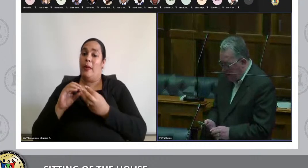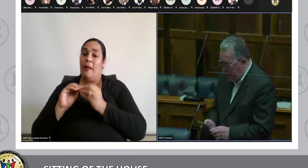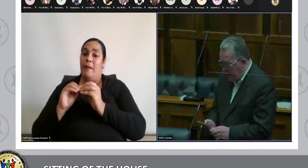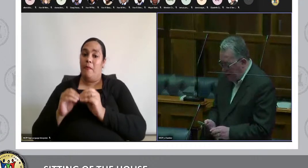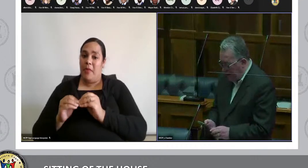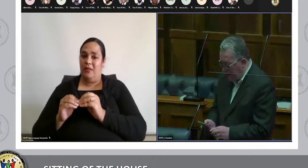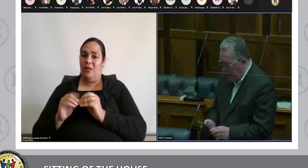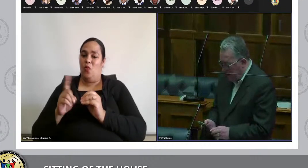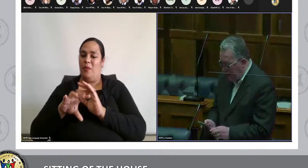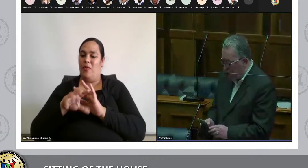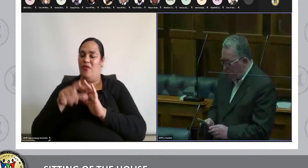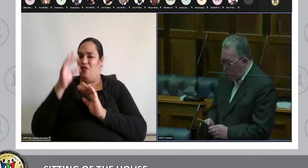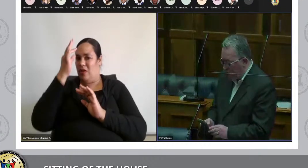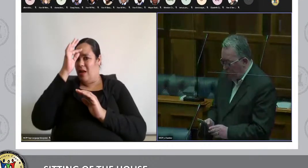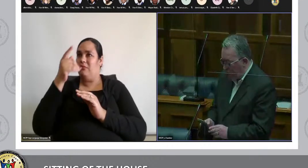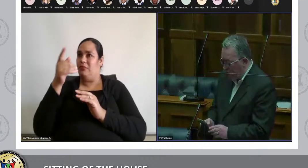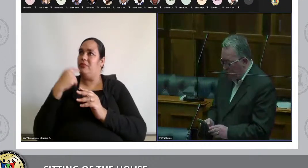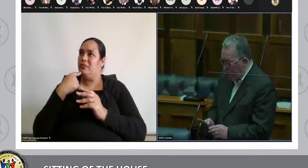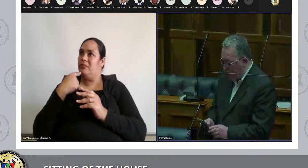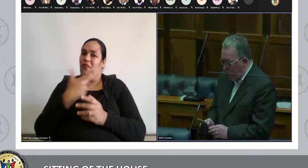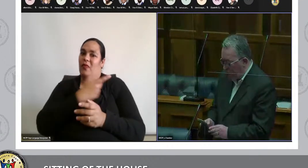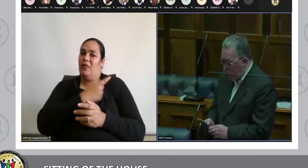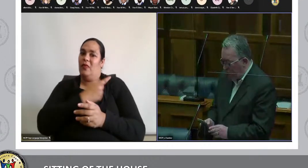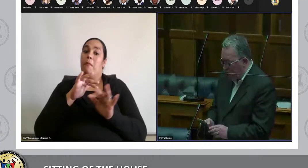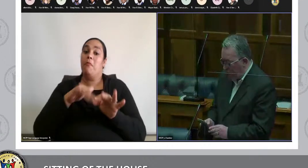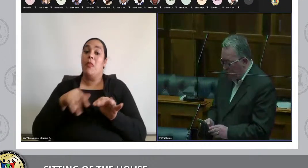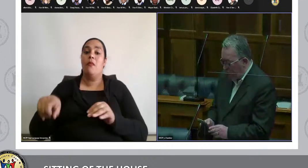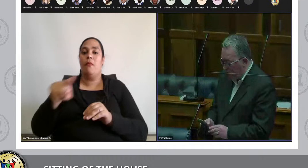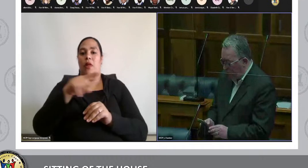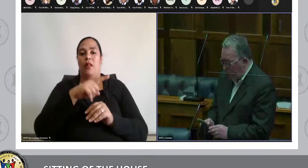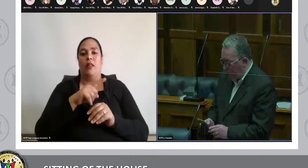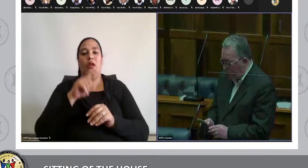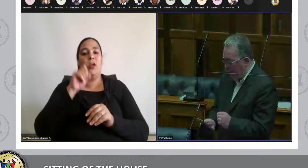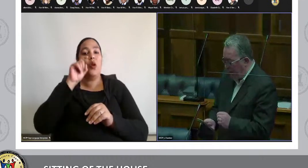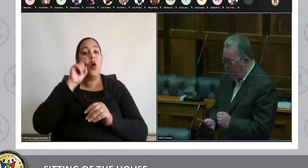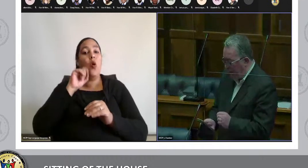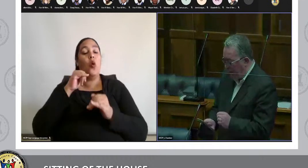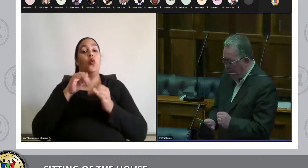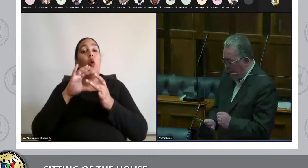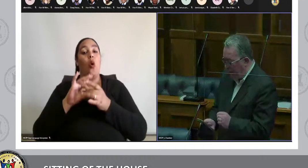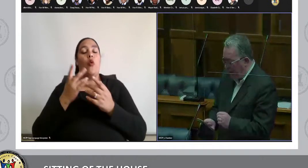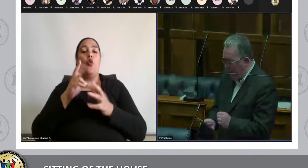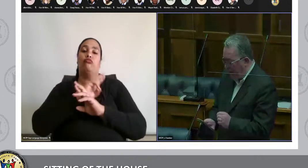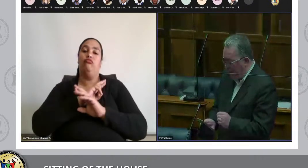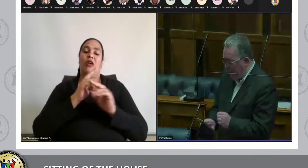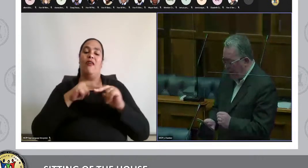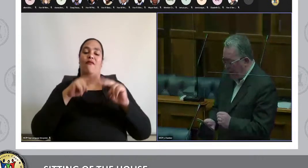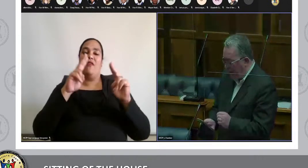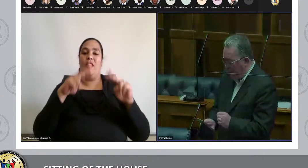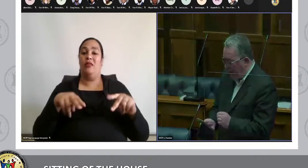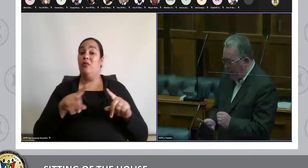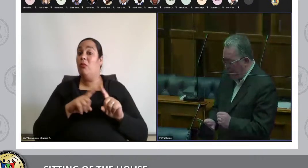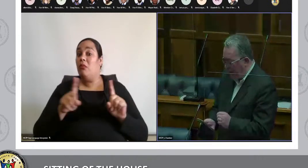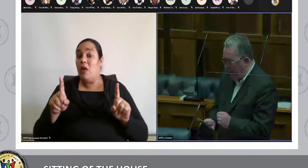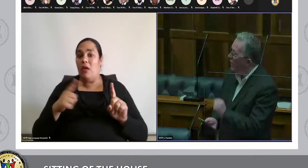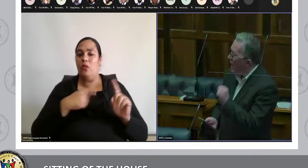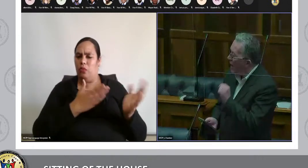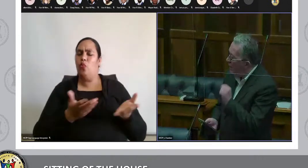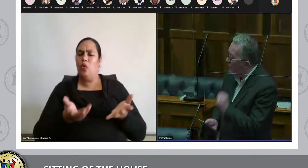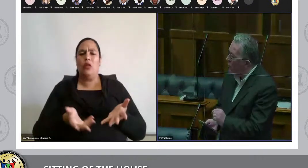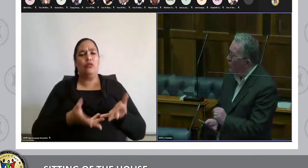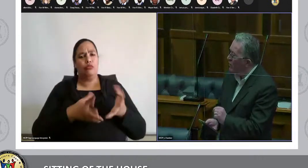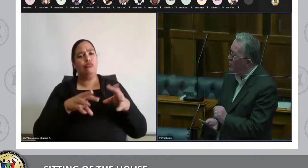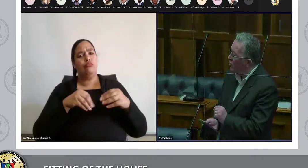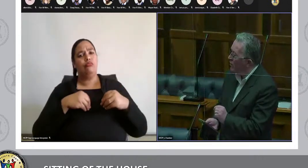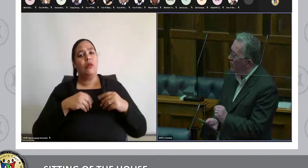this provincial government goes along, is to vaccinate residents in old age homes and retirement villages. And while we welcome this,